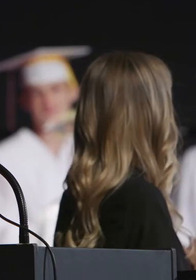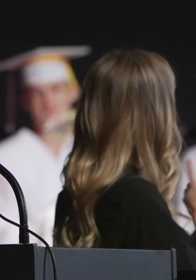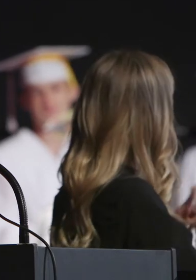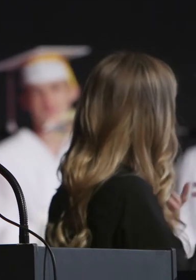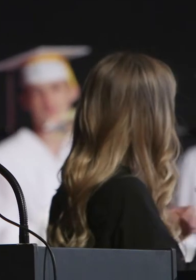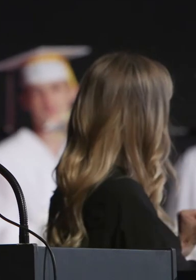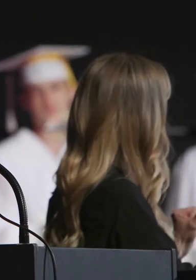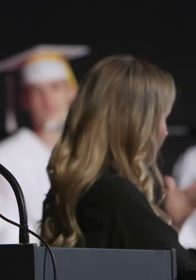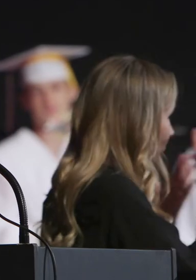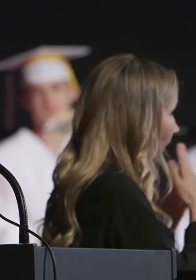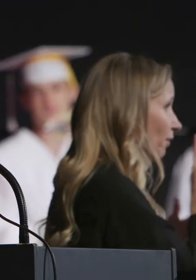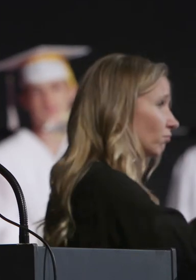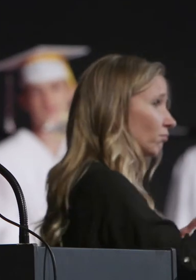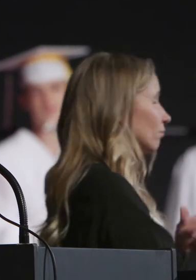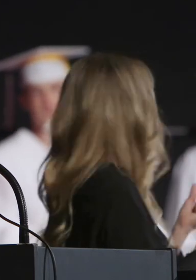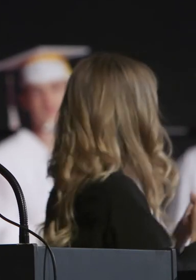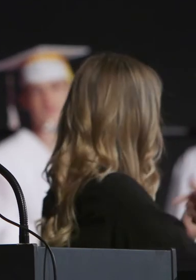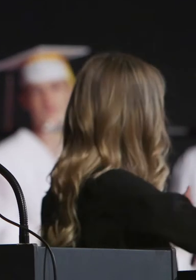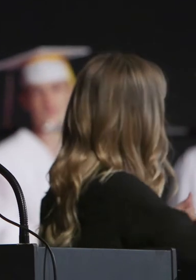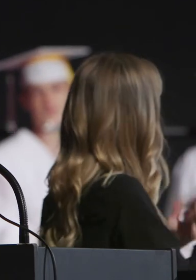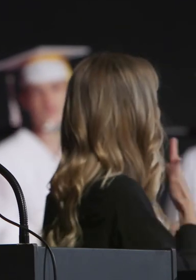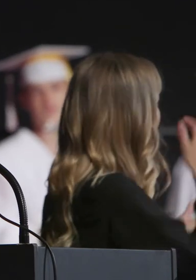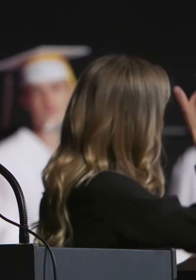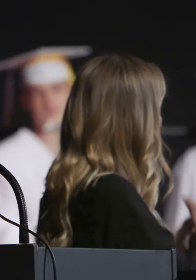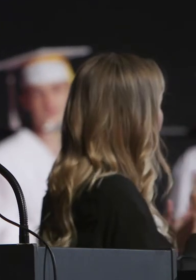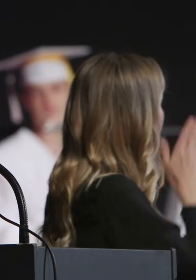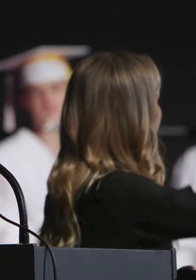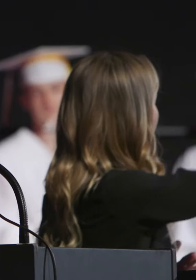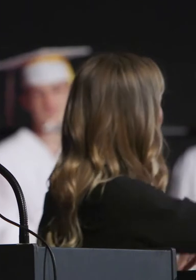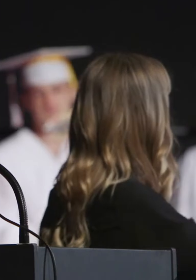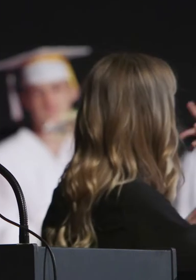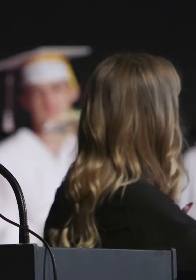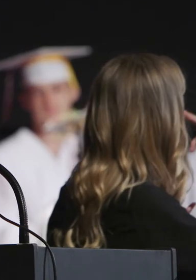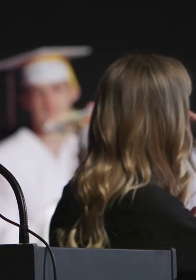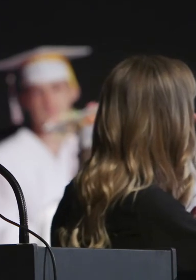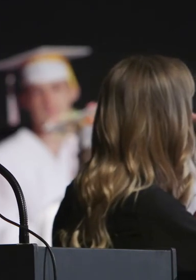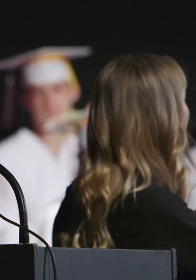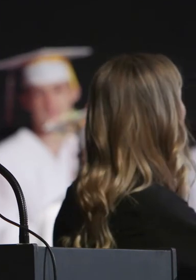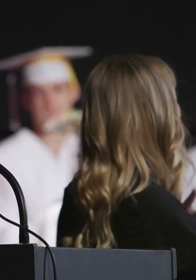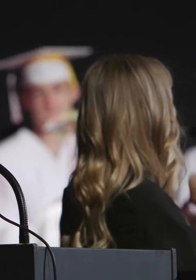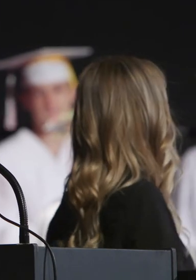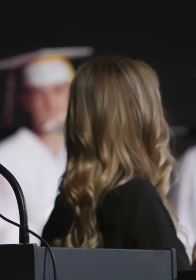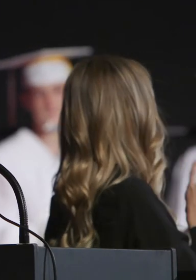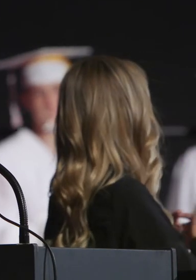those who supported us, and remember that whatever the future holds for us, we will be forever linked by our time spent together here in Port Townsend.